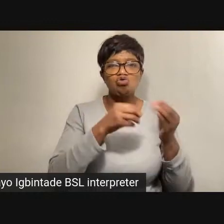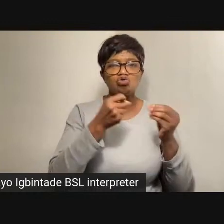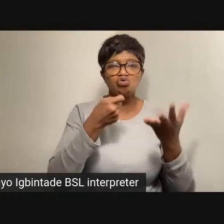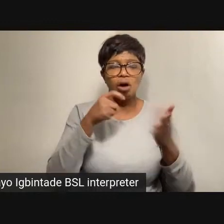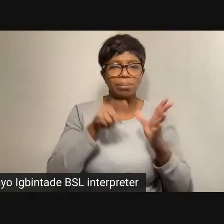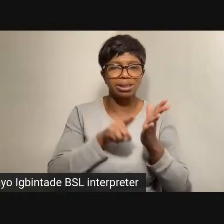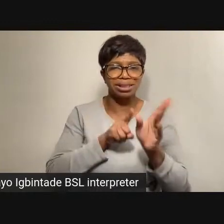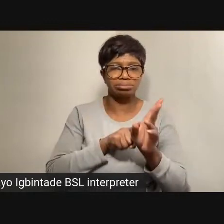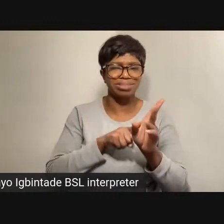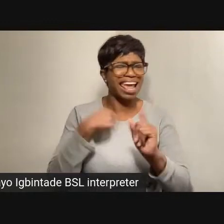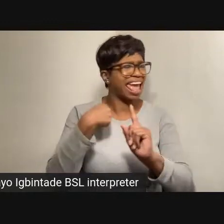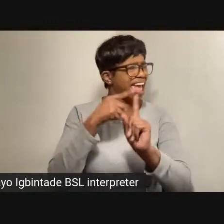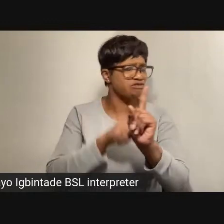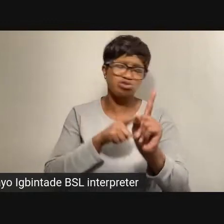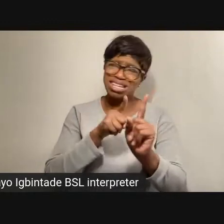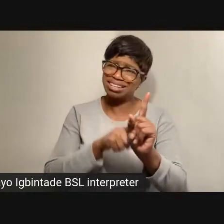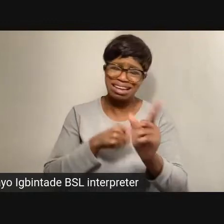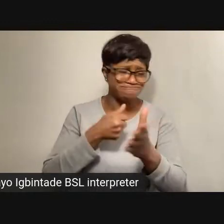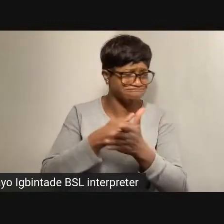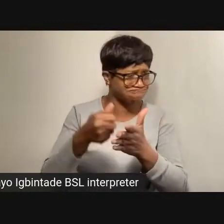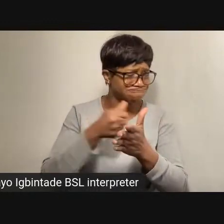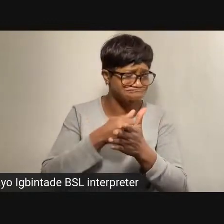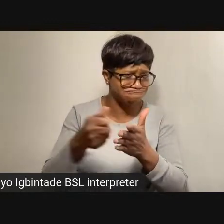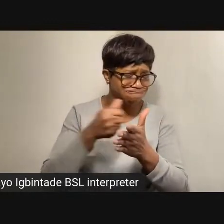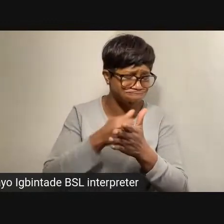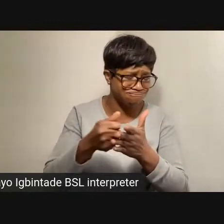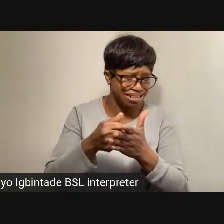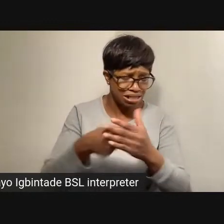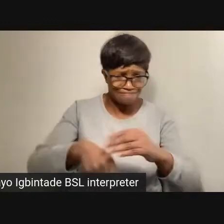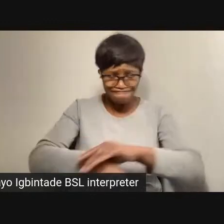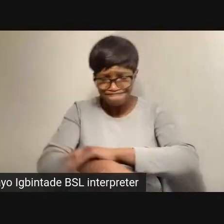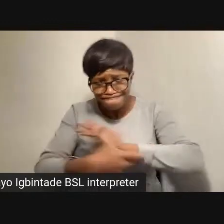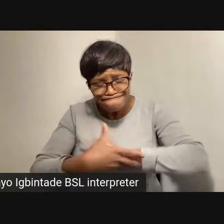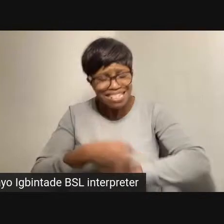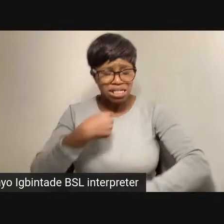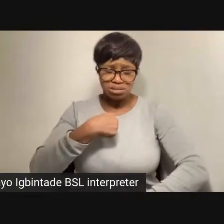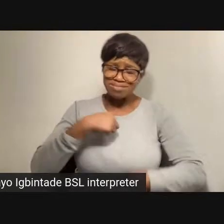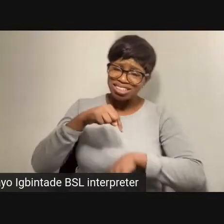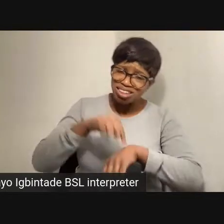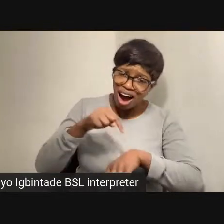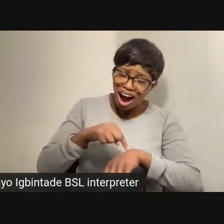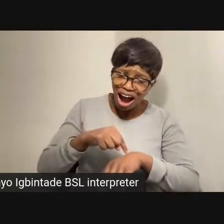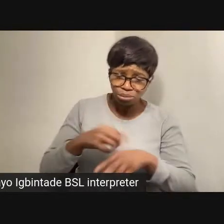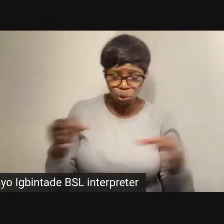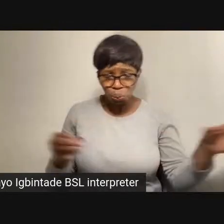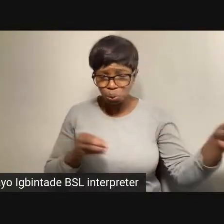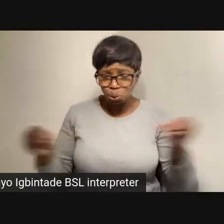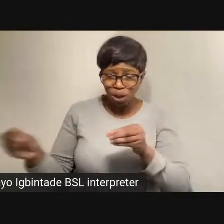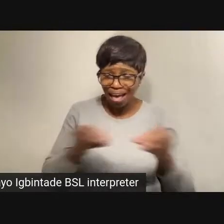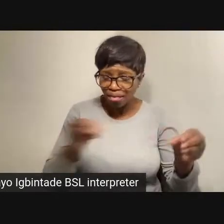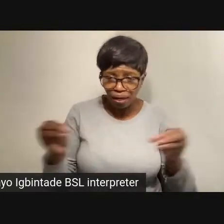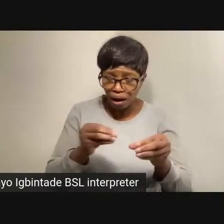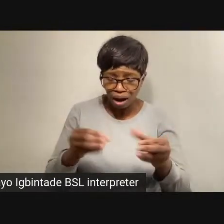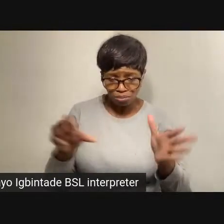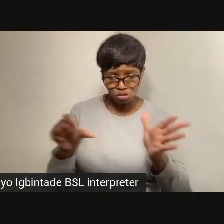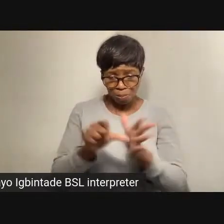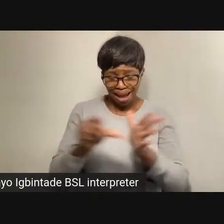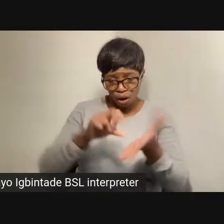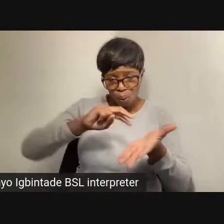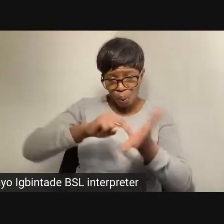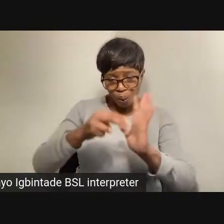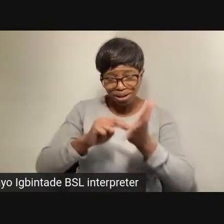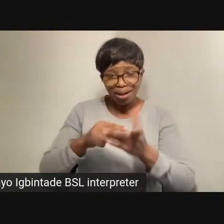has taken upon himself and the personal time to put together the infrastructure for